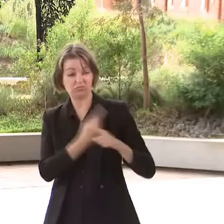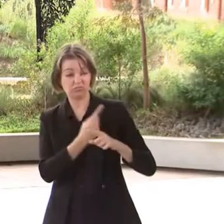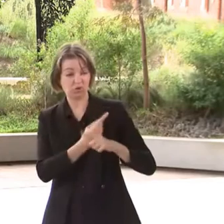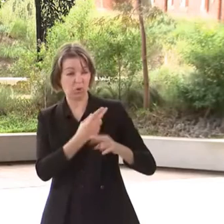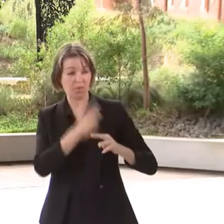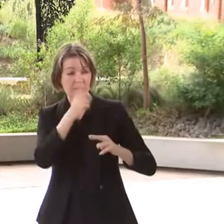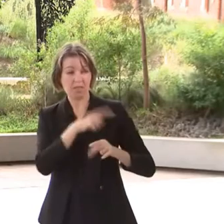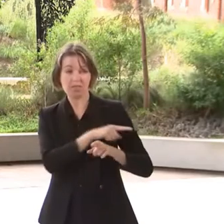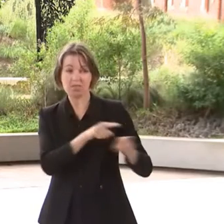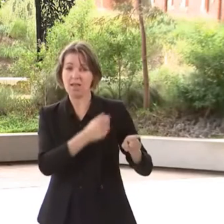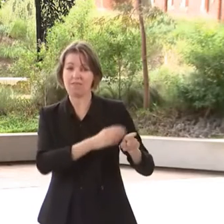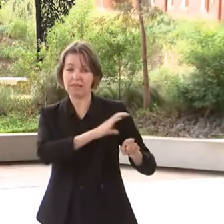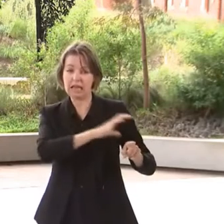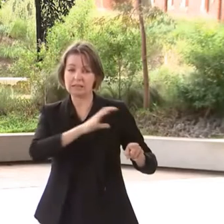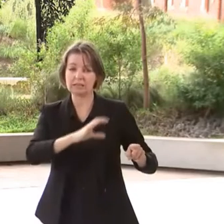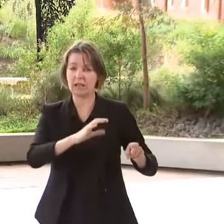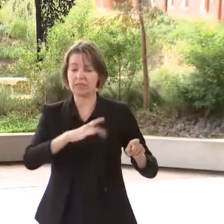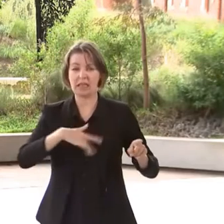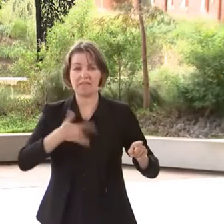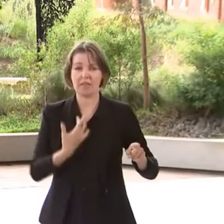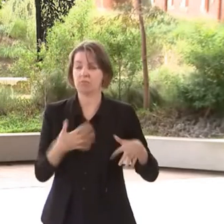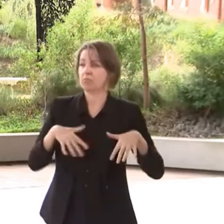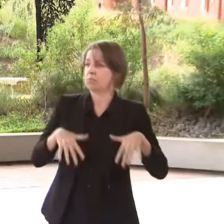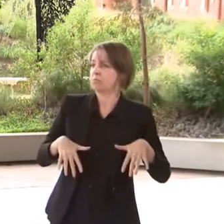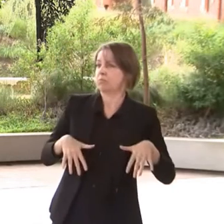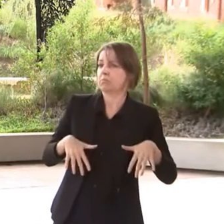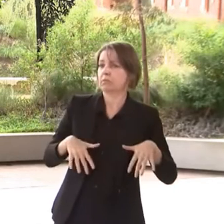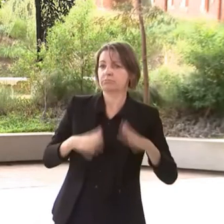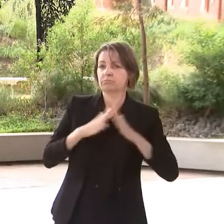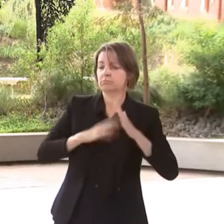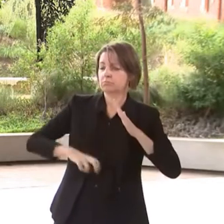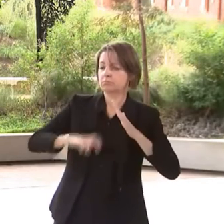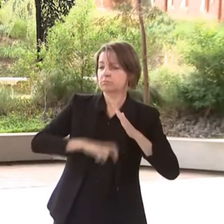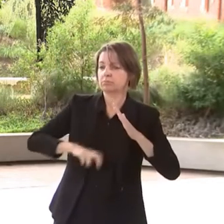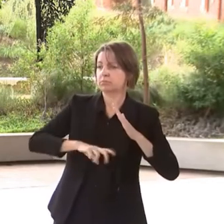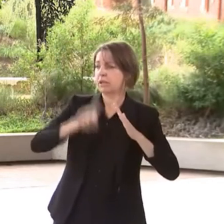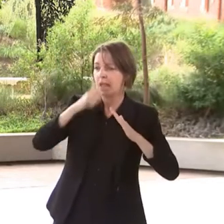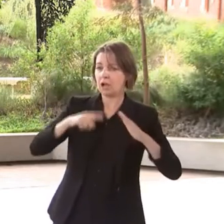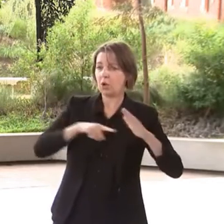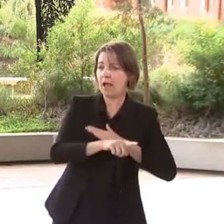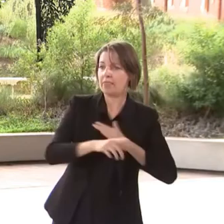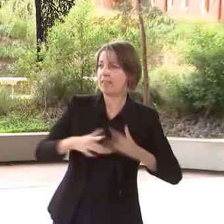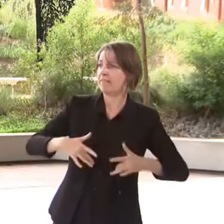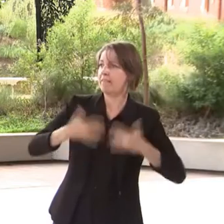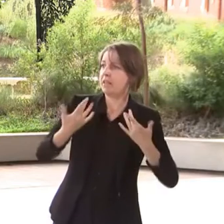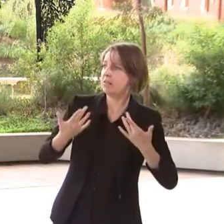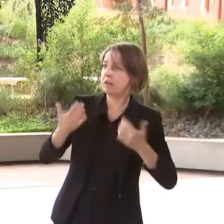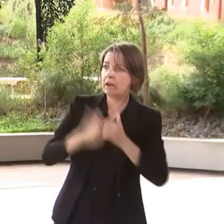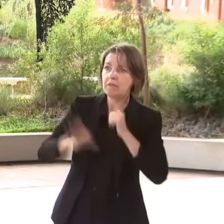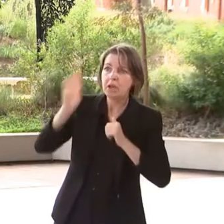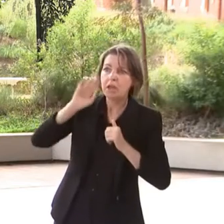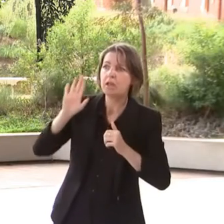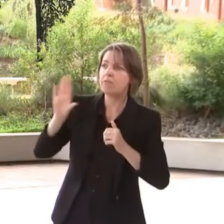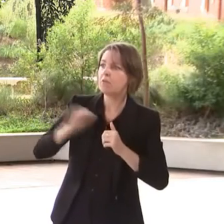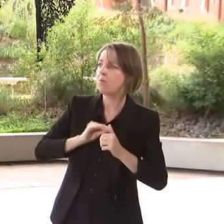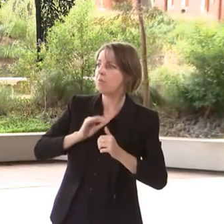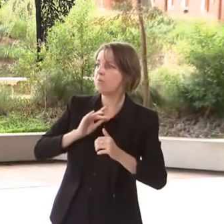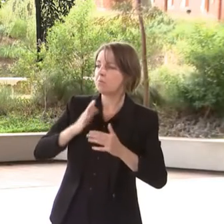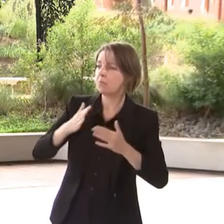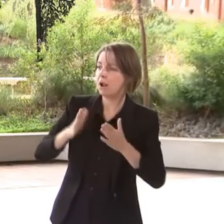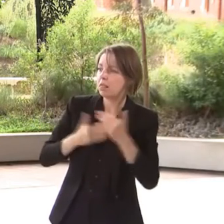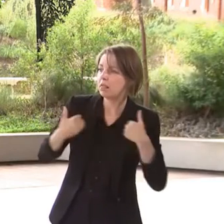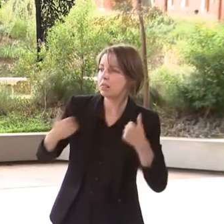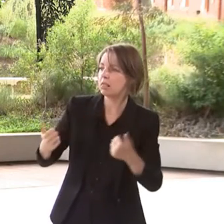they can't leave their house and their cycle. What do you say to them? Well, I thank them for their sustained efforts. This